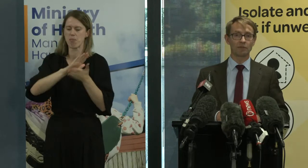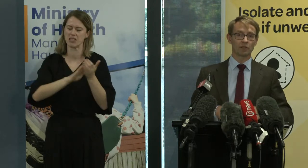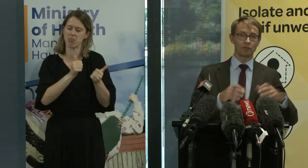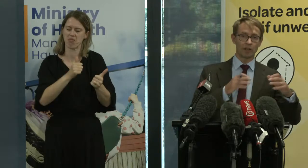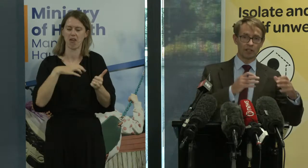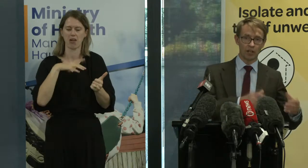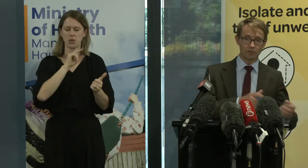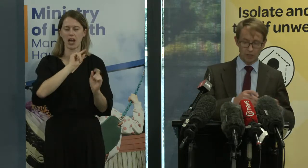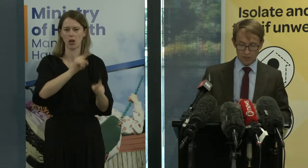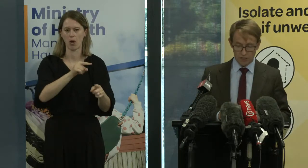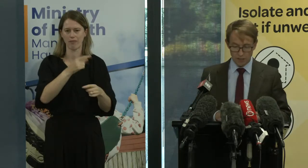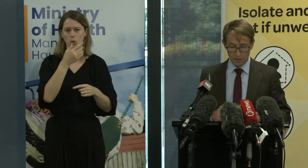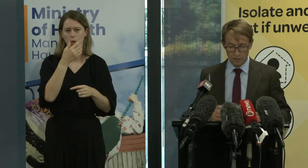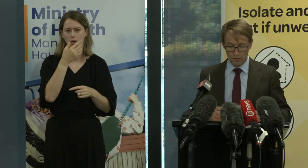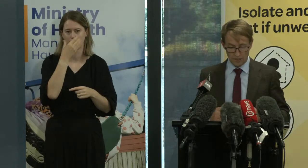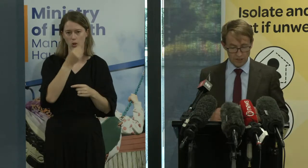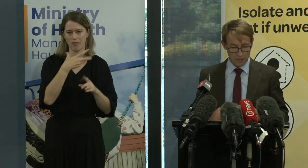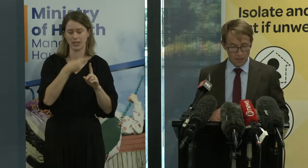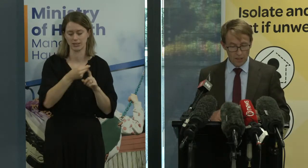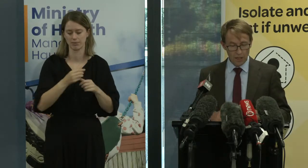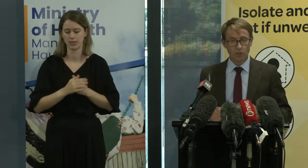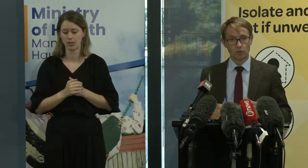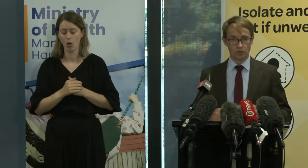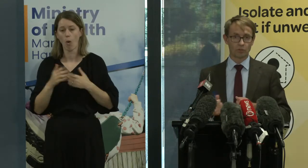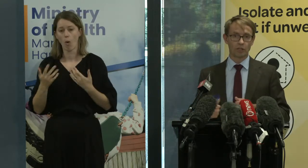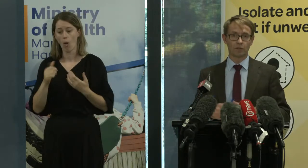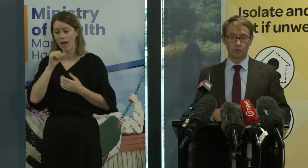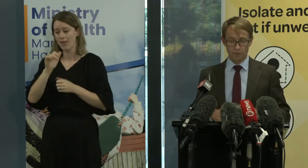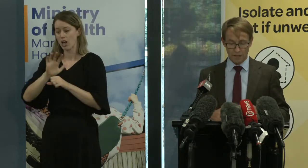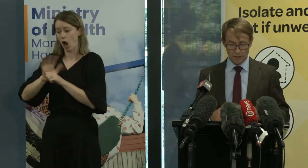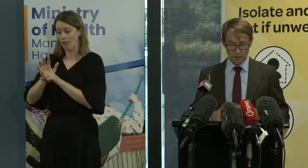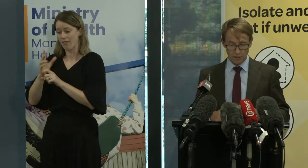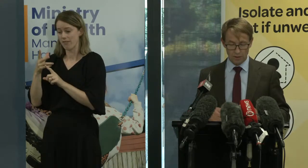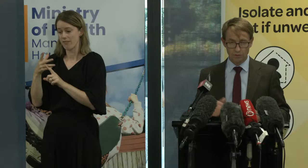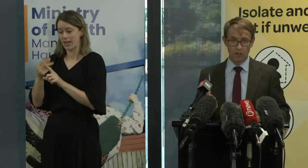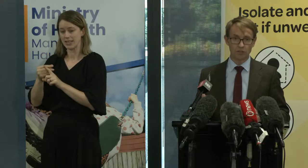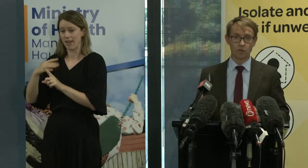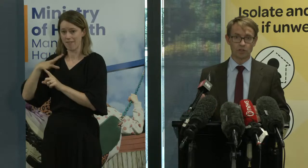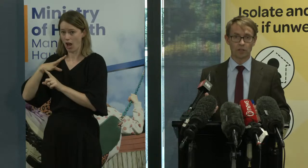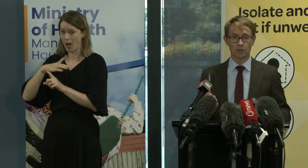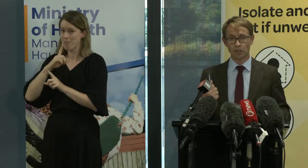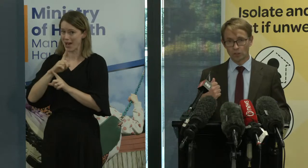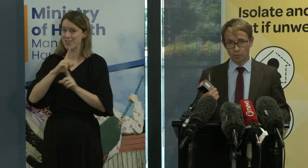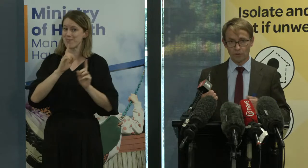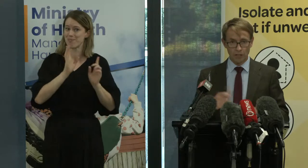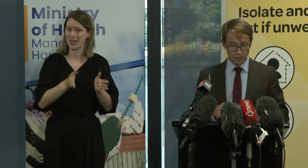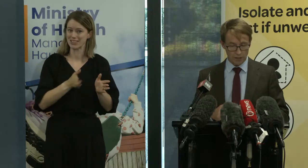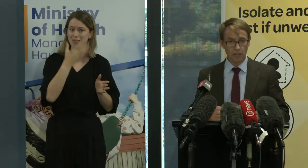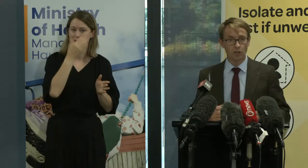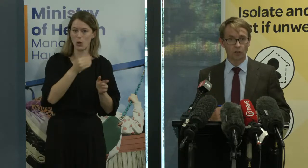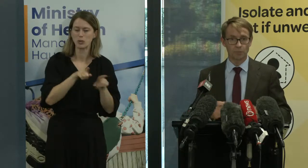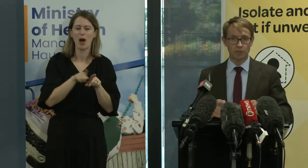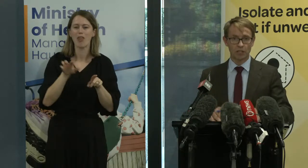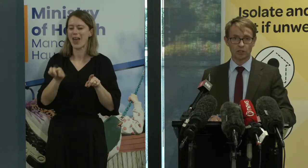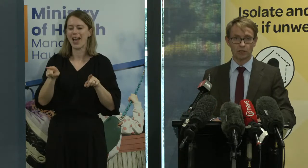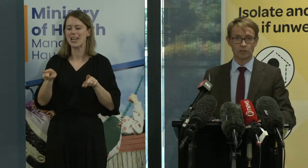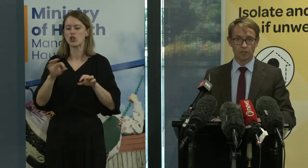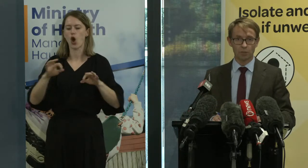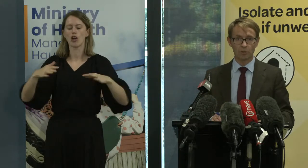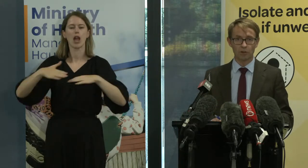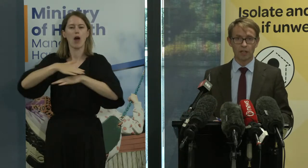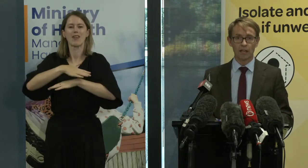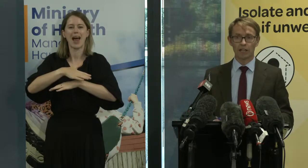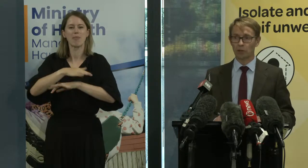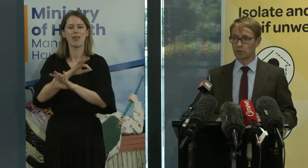that even if you've had a COVID-19 vaccine, you still need the flu vaccine, and vice versa. They don't provide any cross protection.